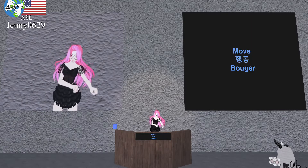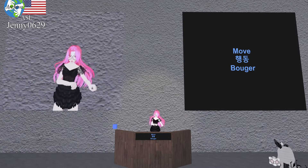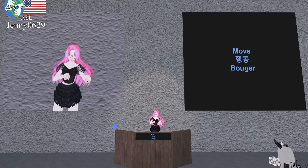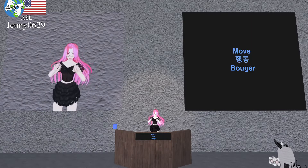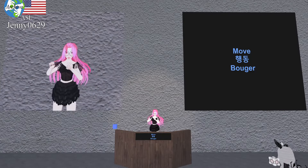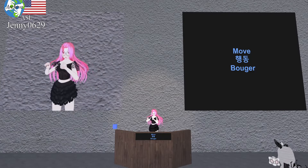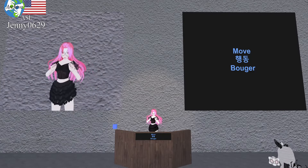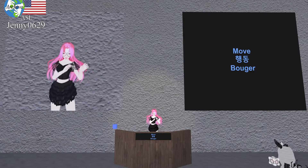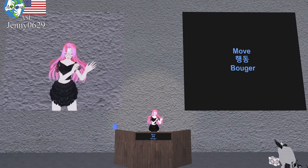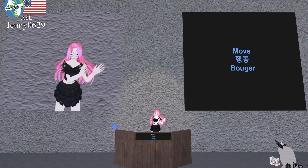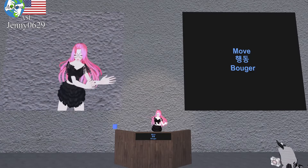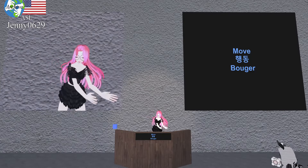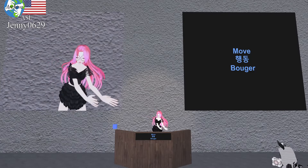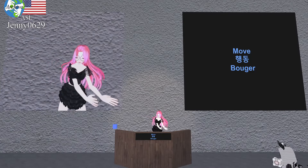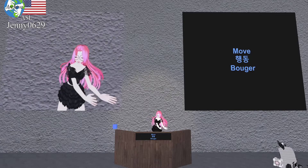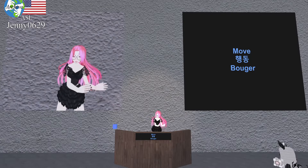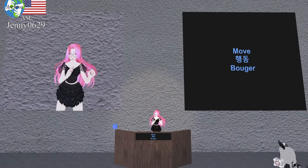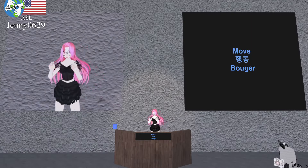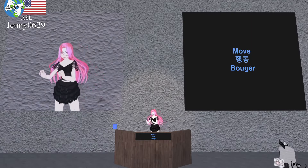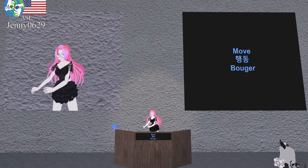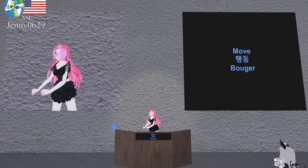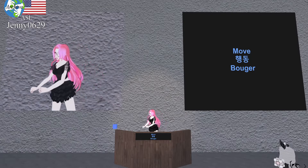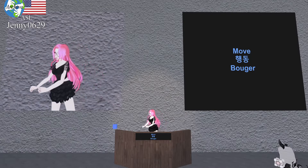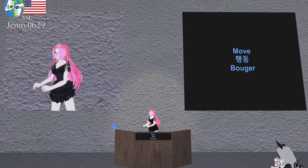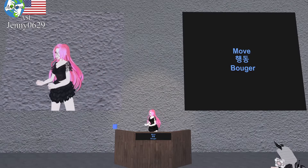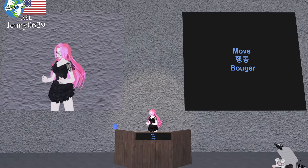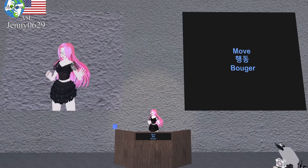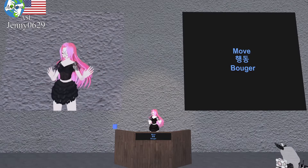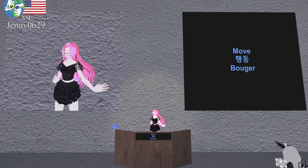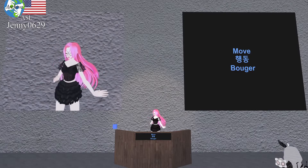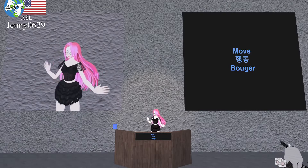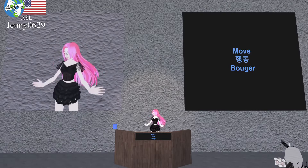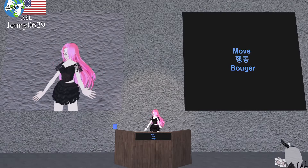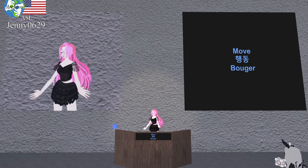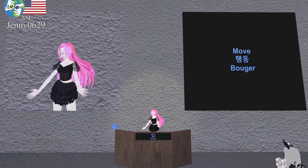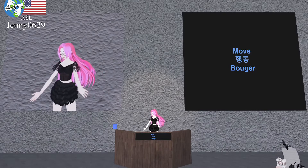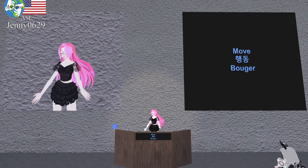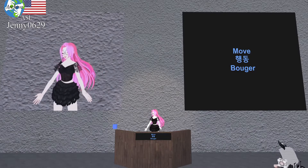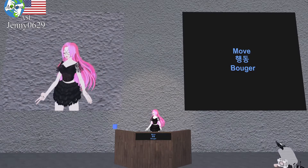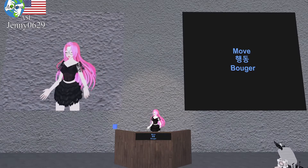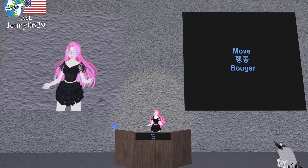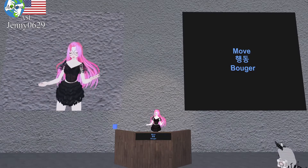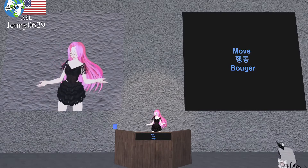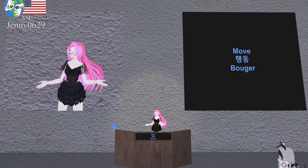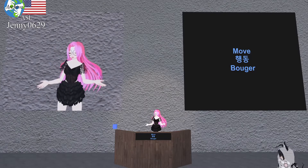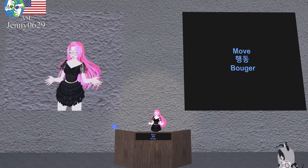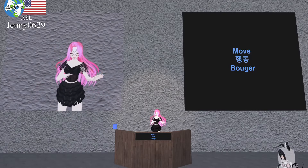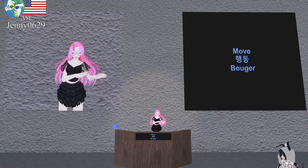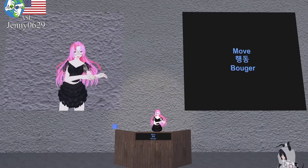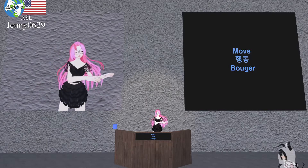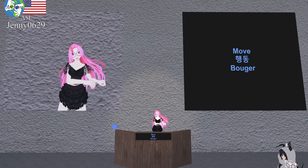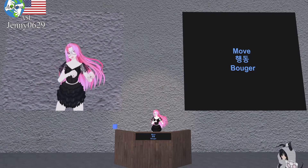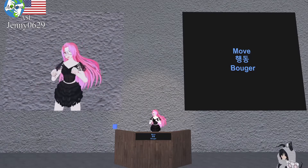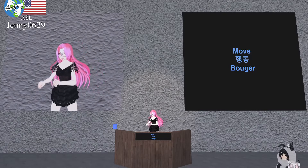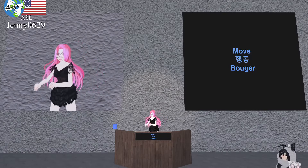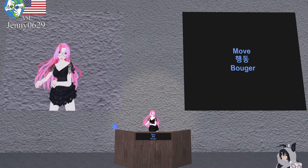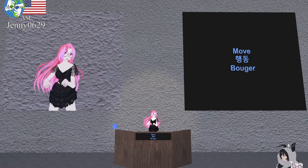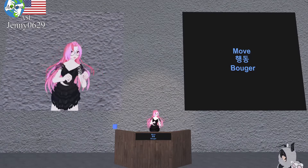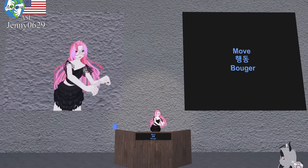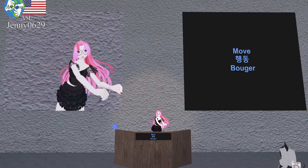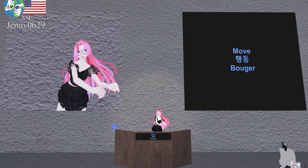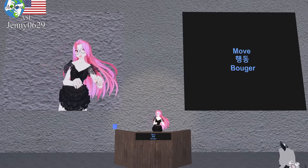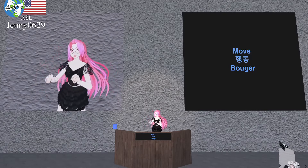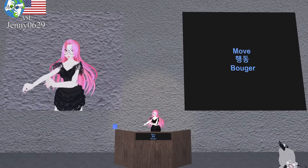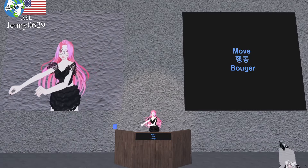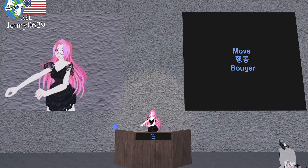movement, but move is like because you moved it from here to here. You're showing point A and point B. And maybe if you're moving a lot of places, like I moved it